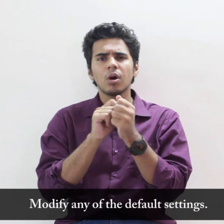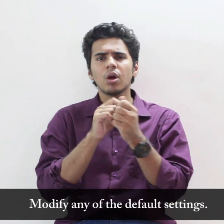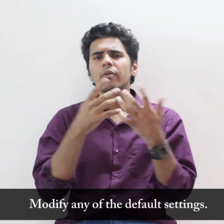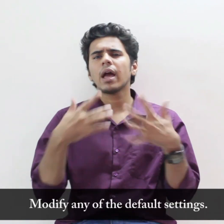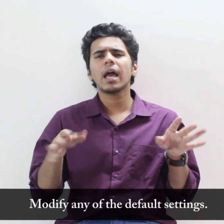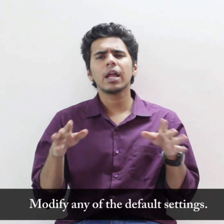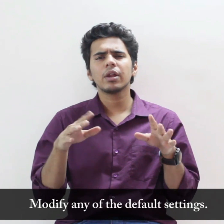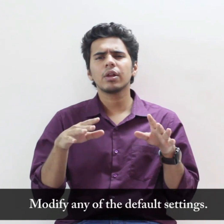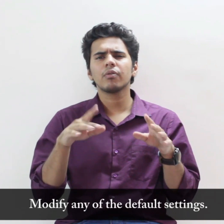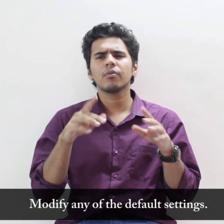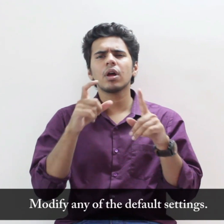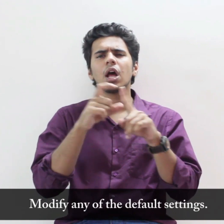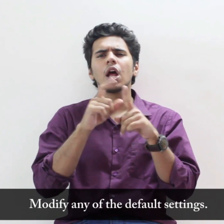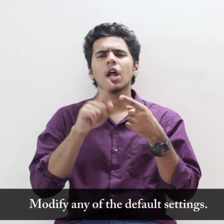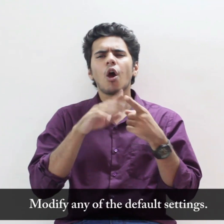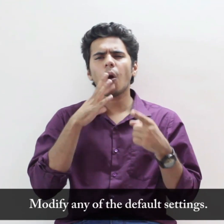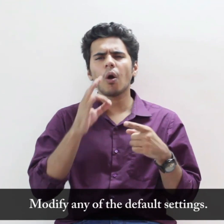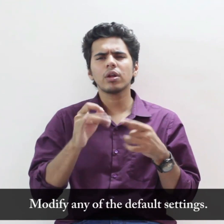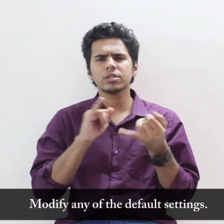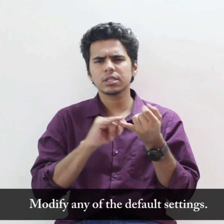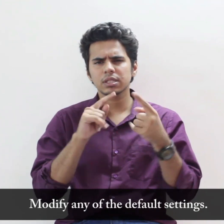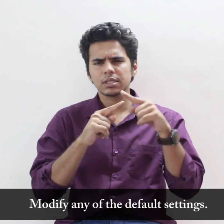Modify any of the default settings.